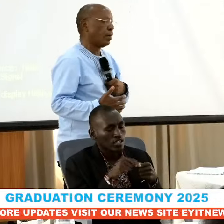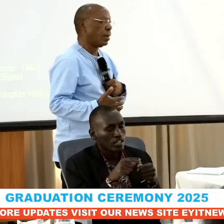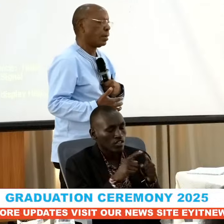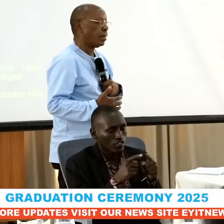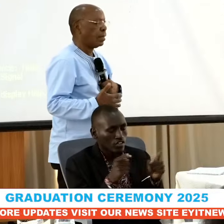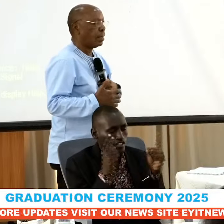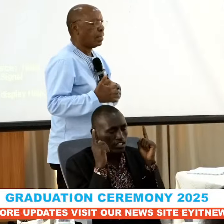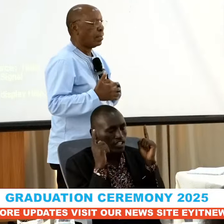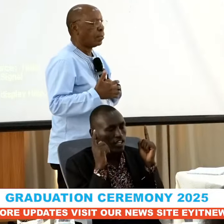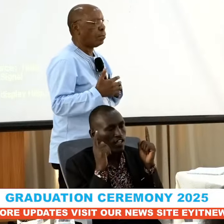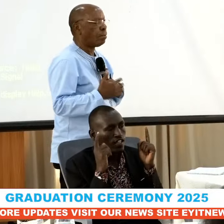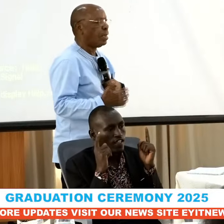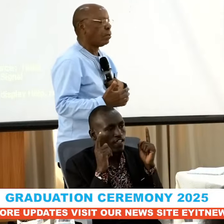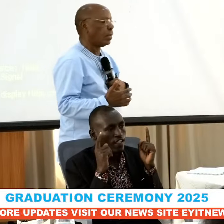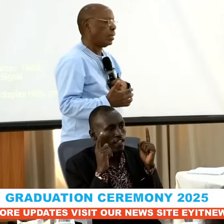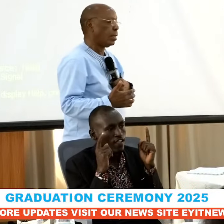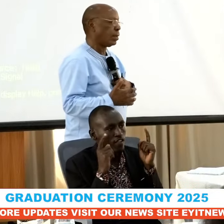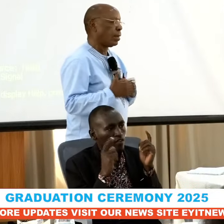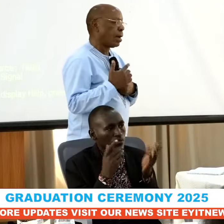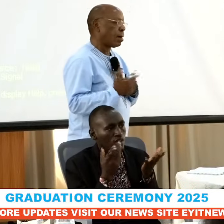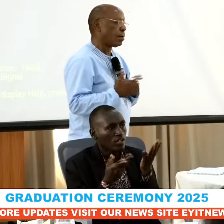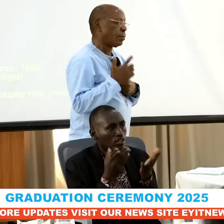one, you may not